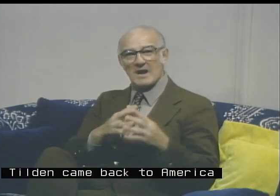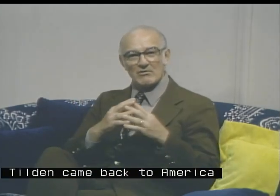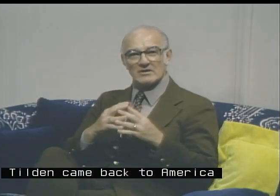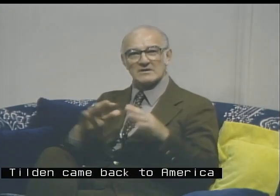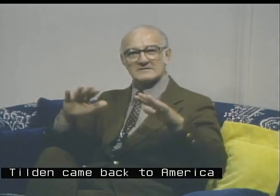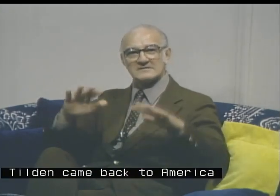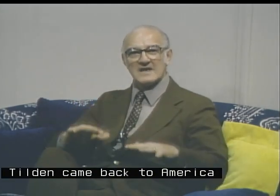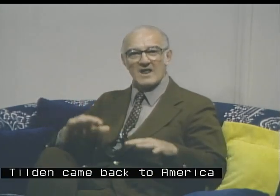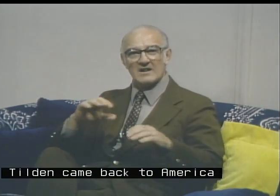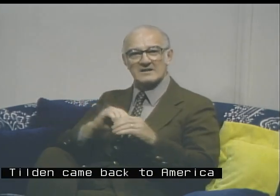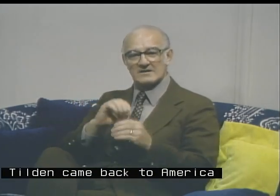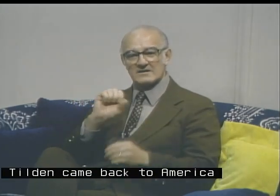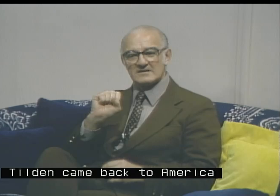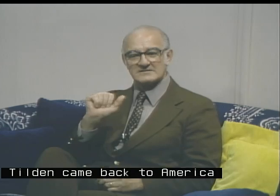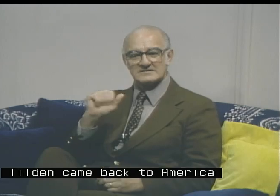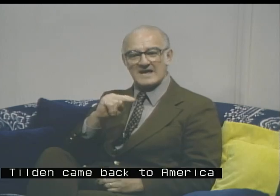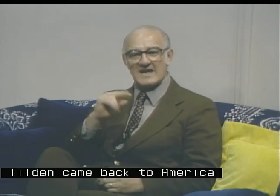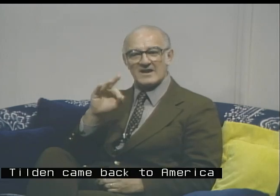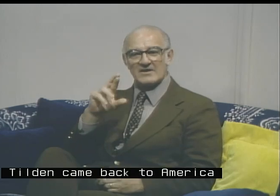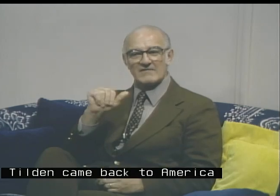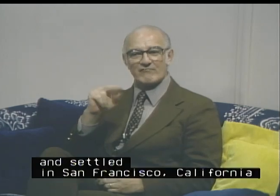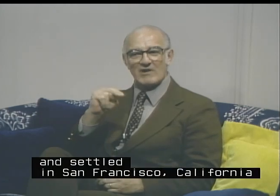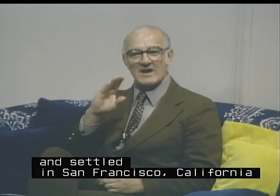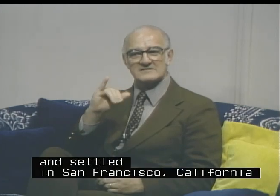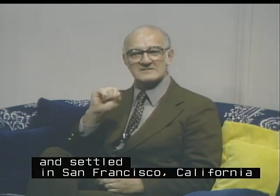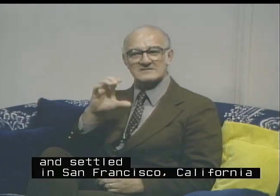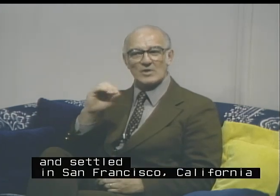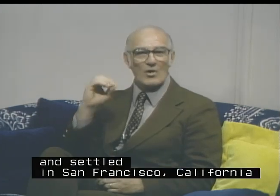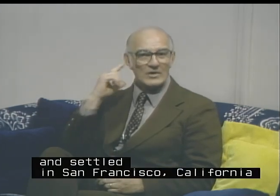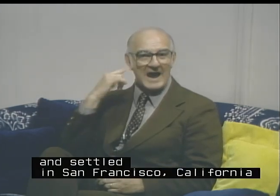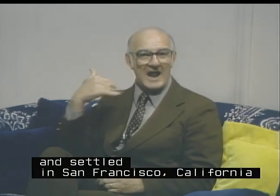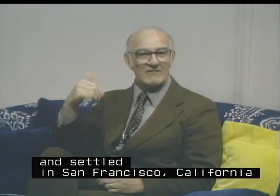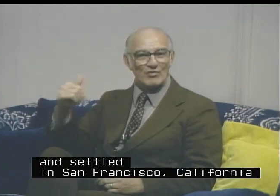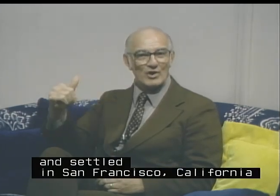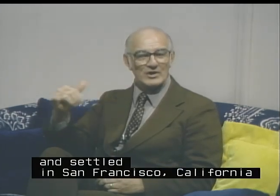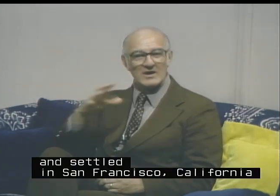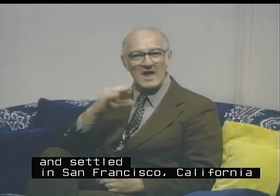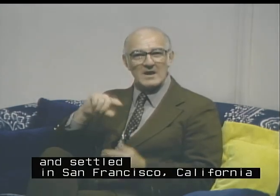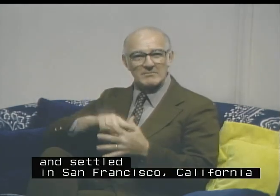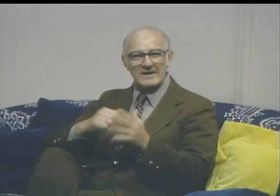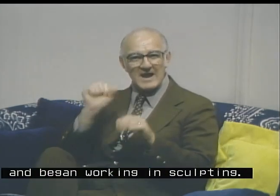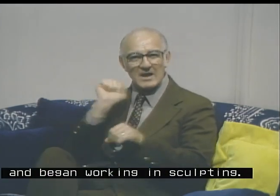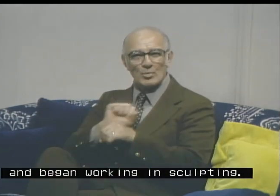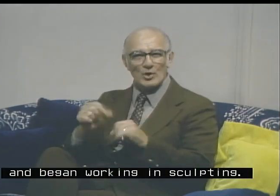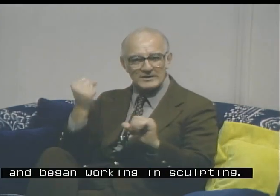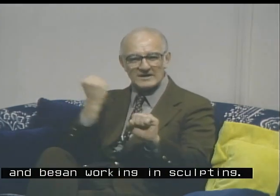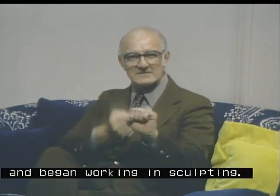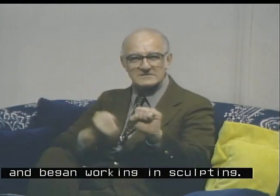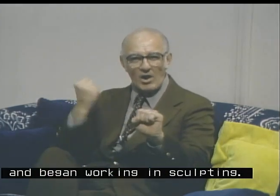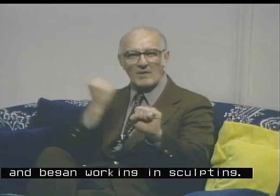America, settled in San Francisco, California, began working in